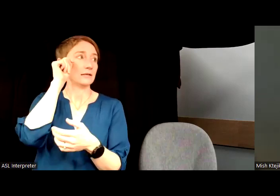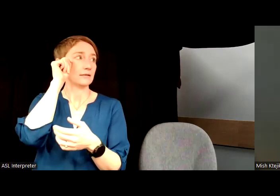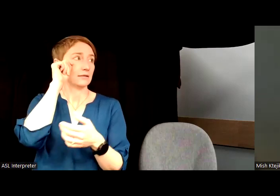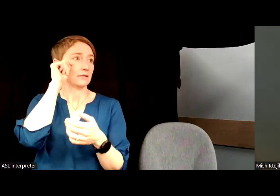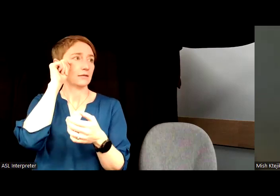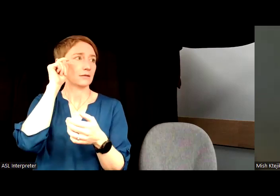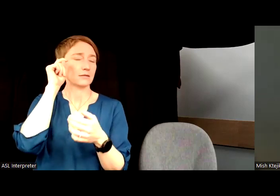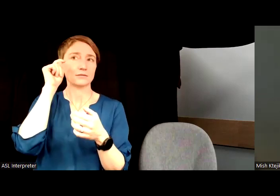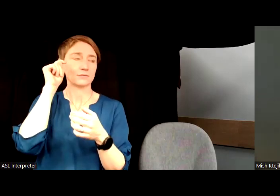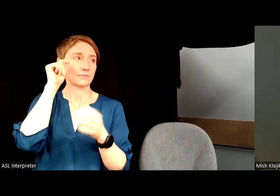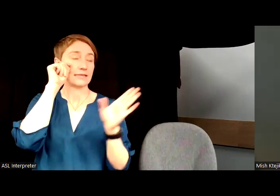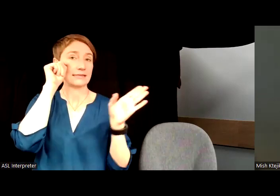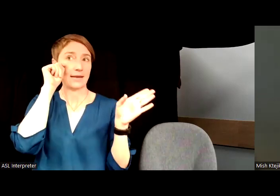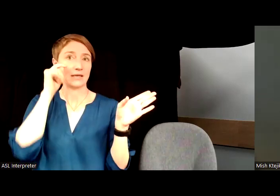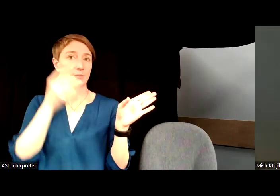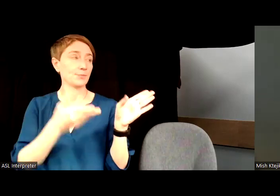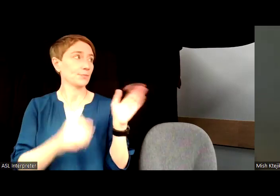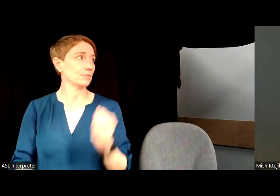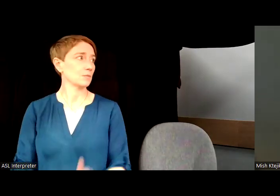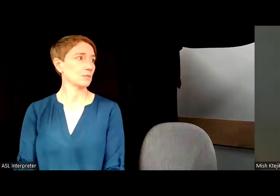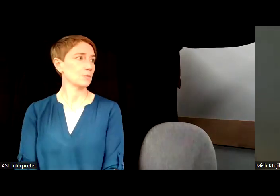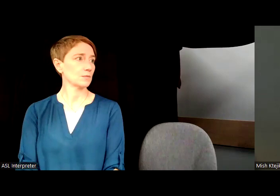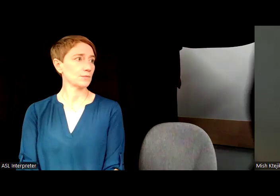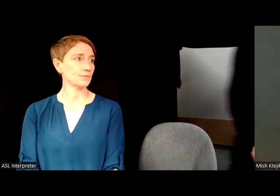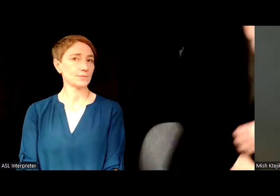This is Jack, Sammy.